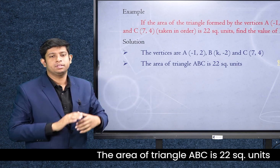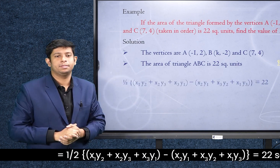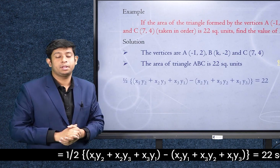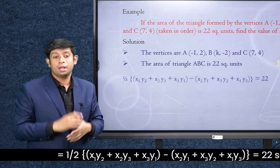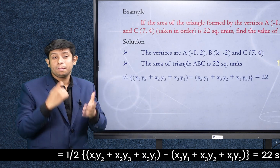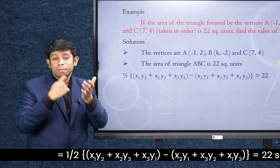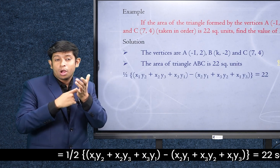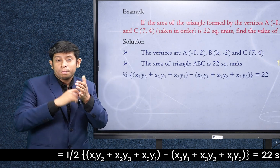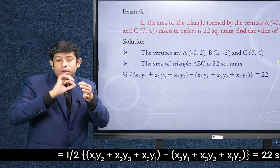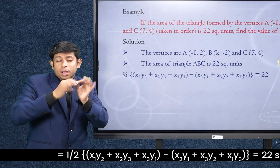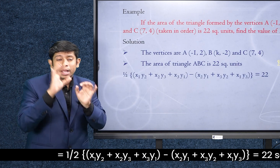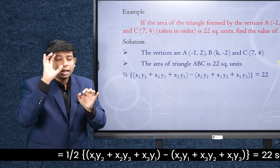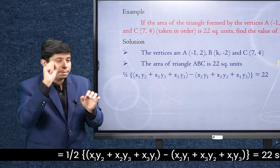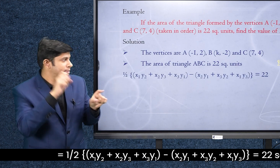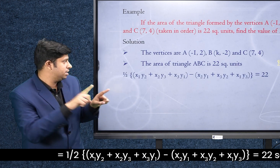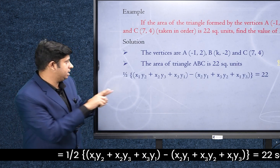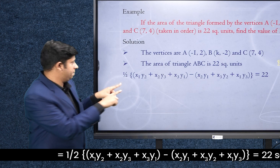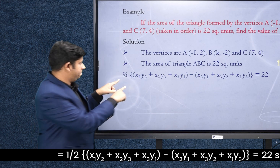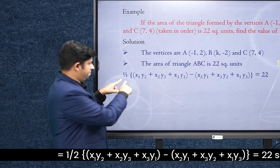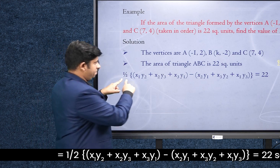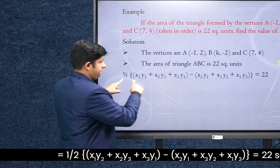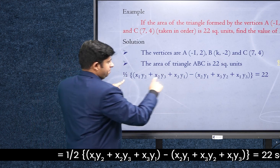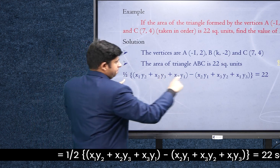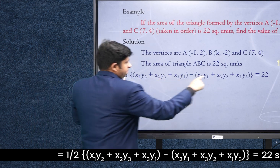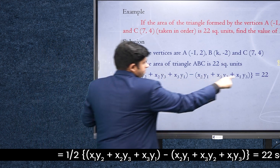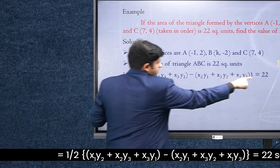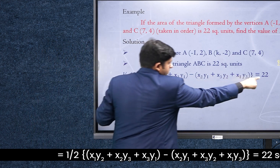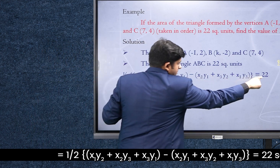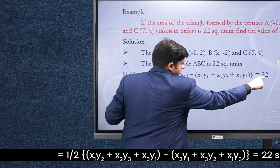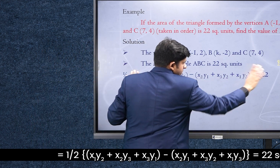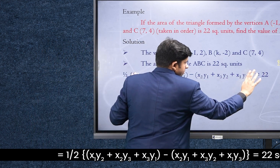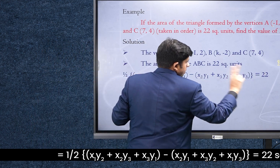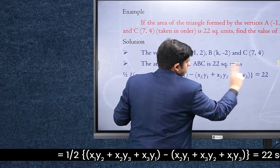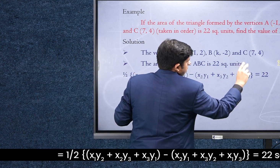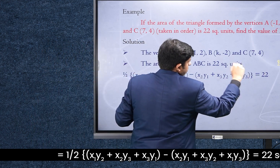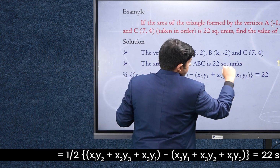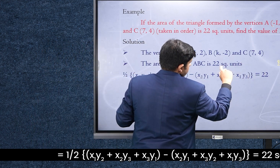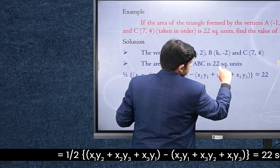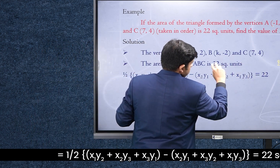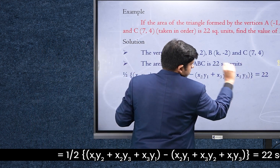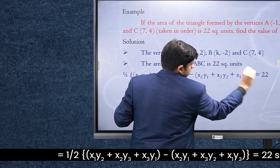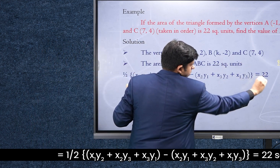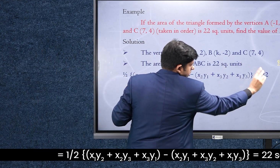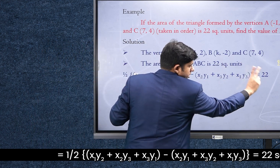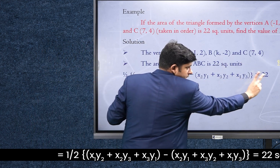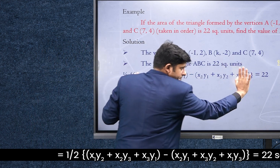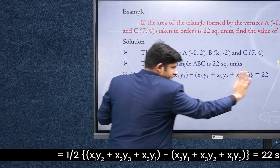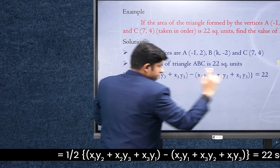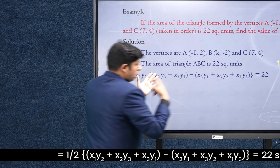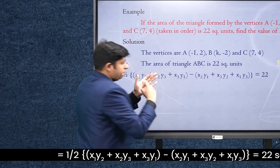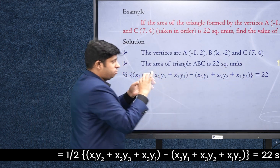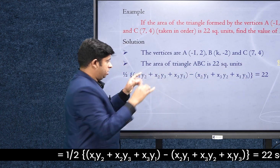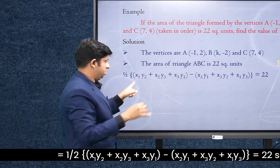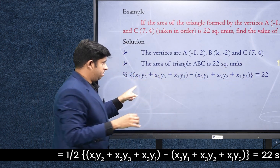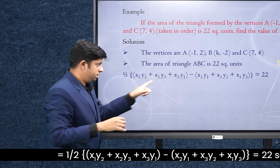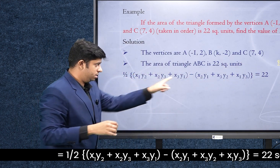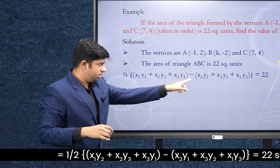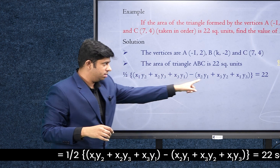and also equal to half into x1 into y2 plus x2 into y3 plus x3 into y1 minus x2